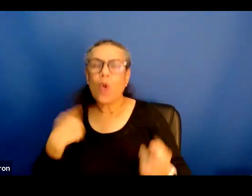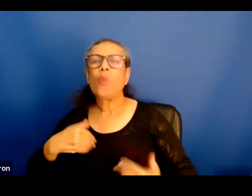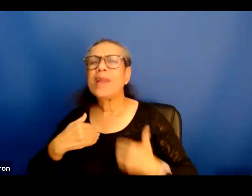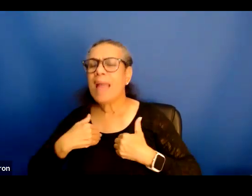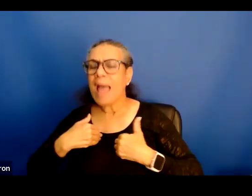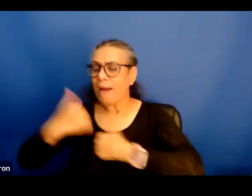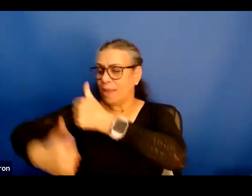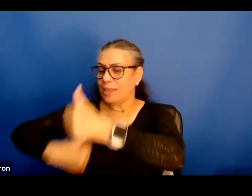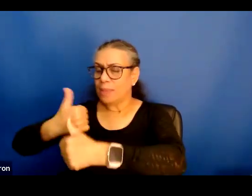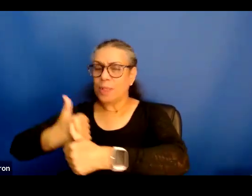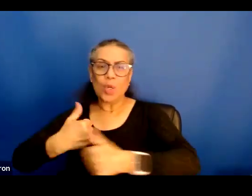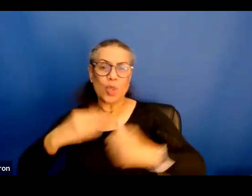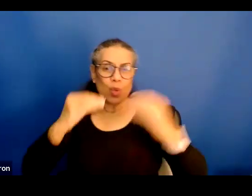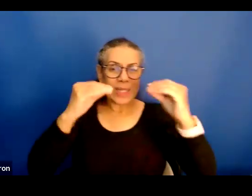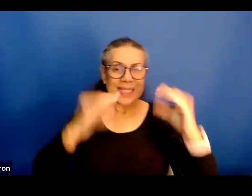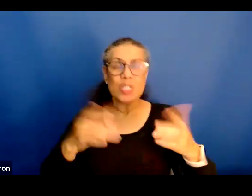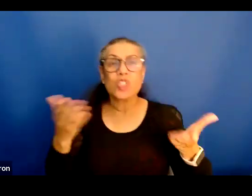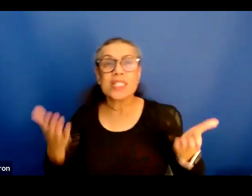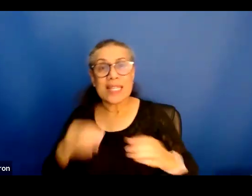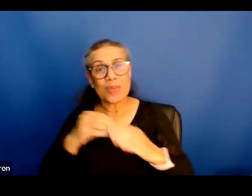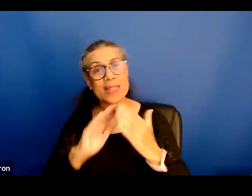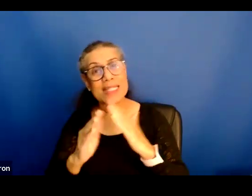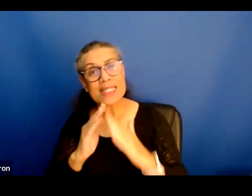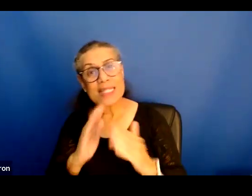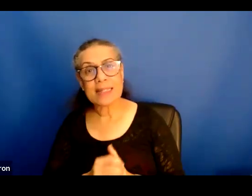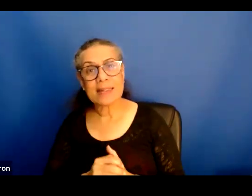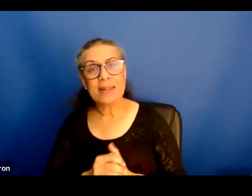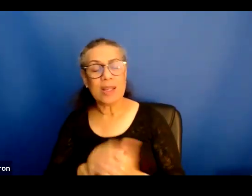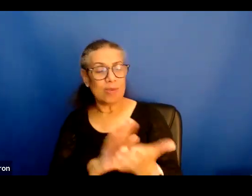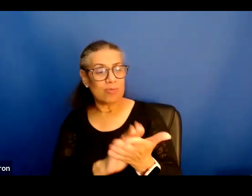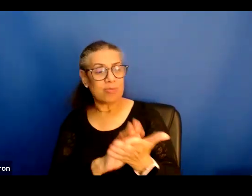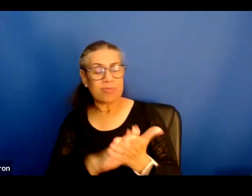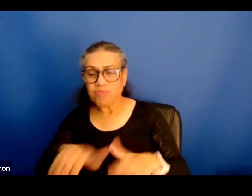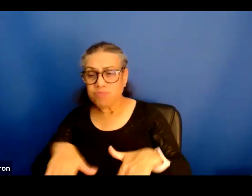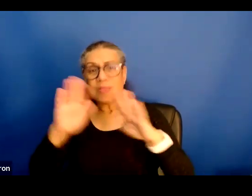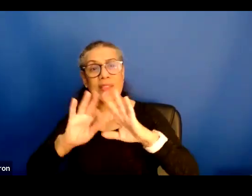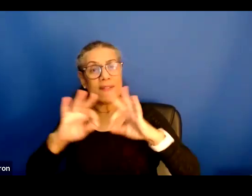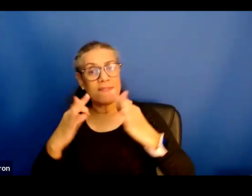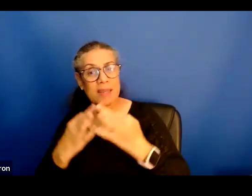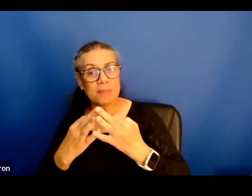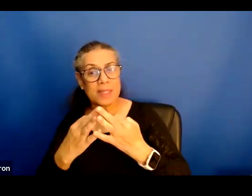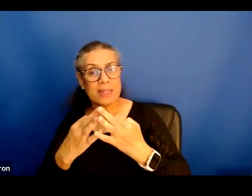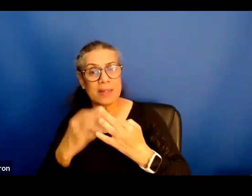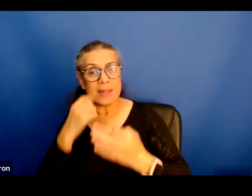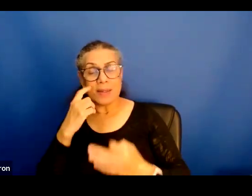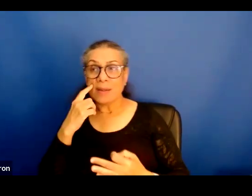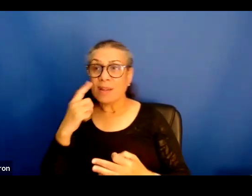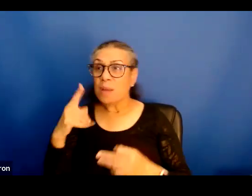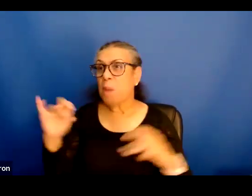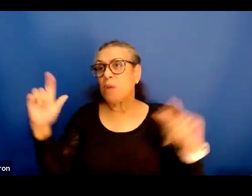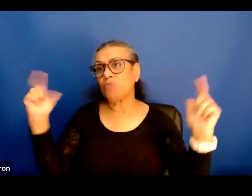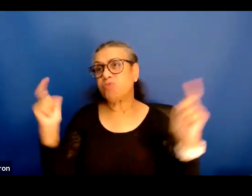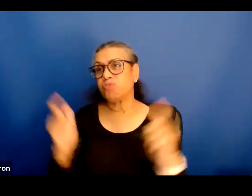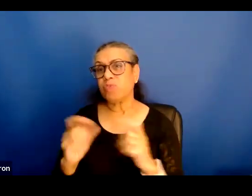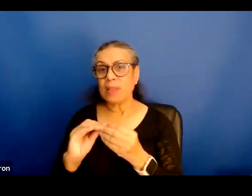teachers, educators, artists, lawyers right here in the city, raising their families. You say population's